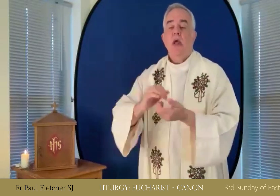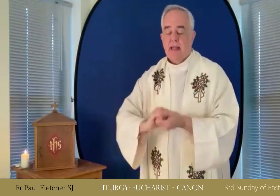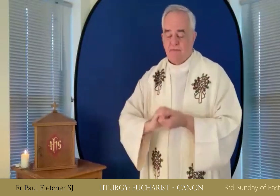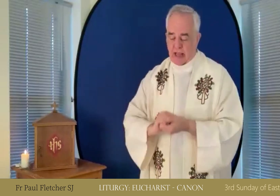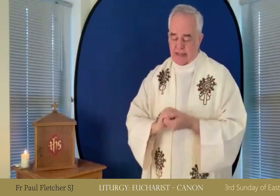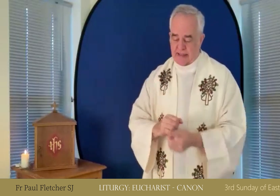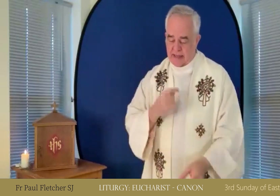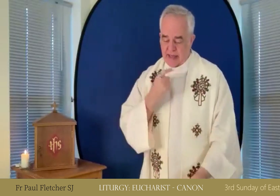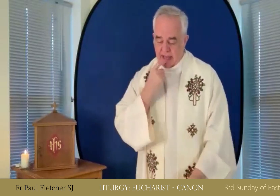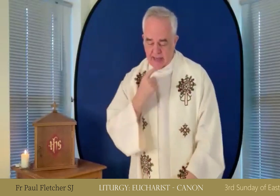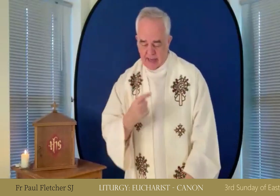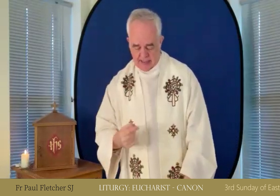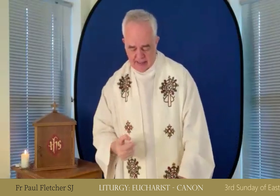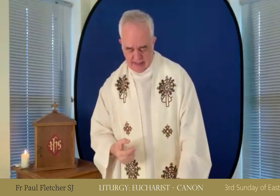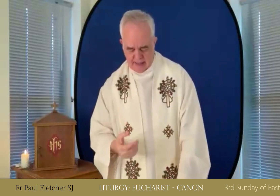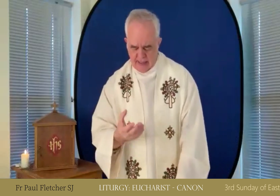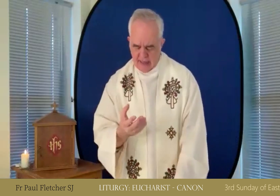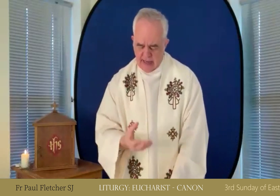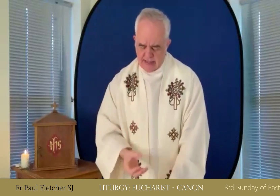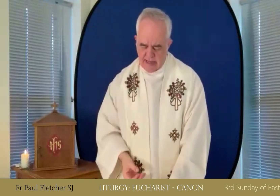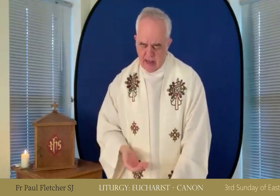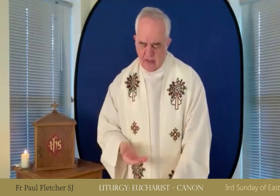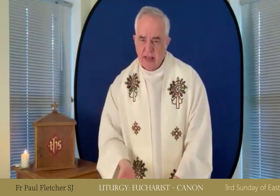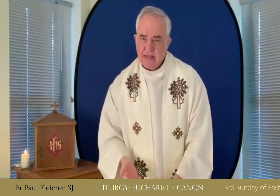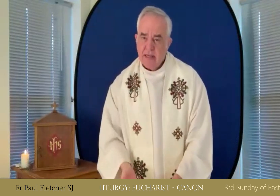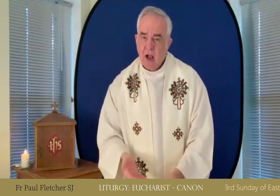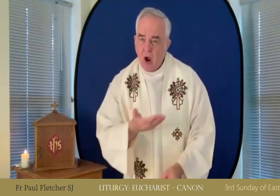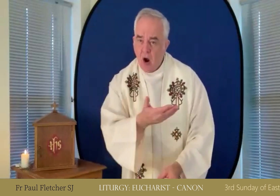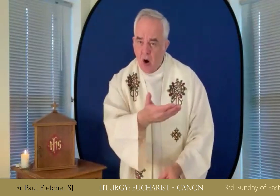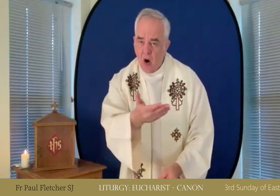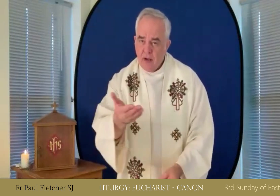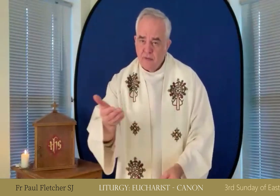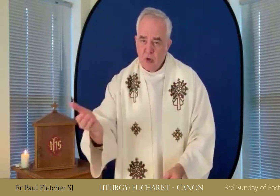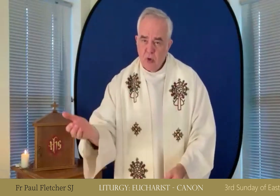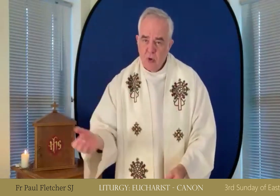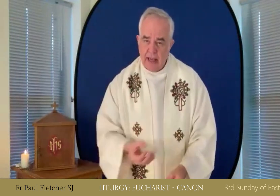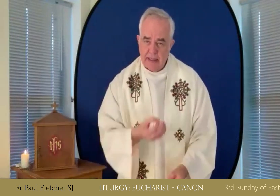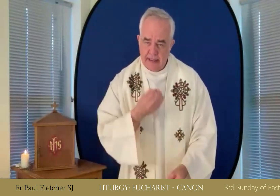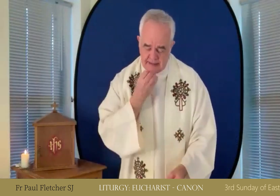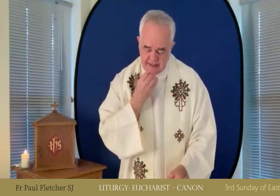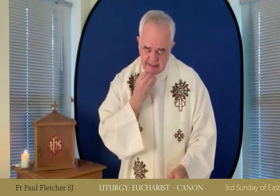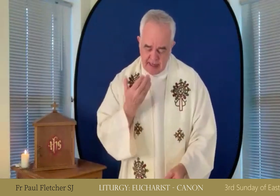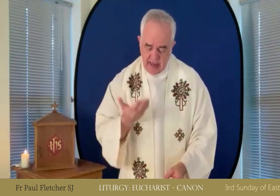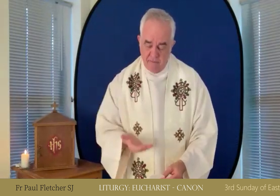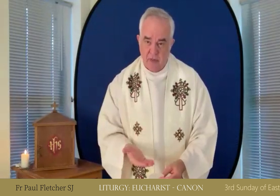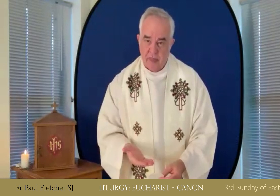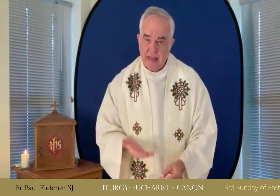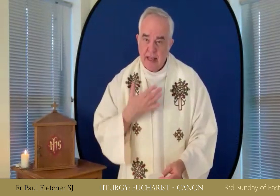his friends. So, take this, all of you, and eat. For this is